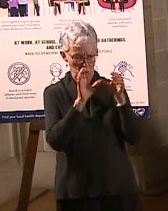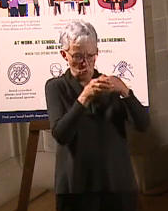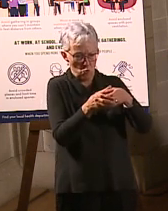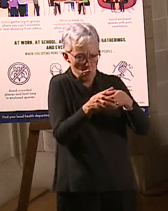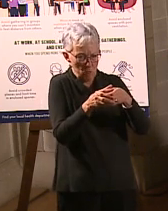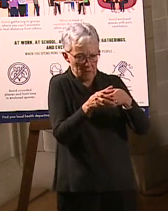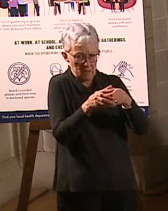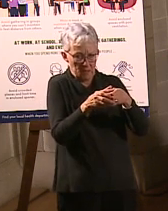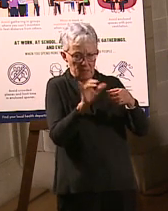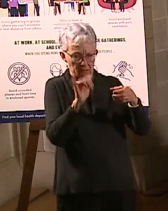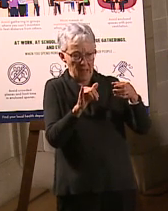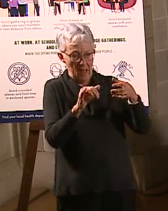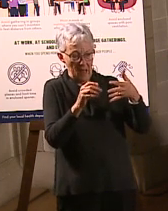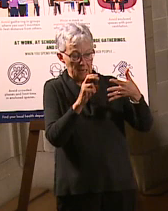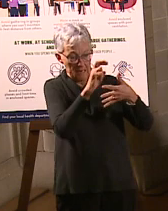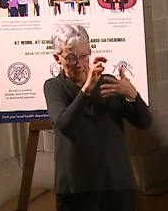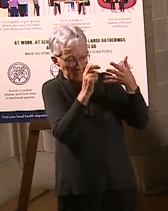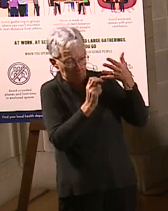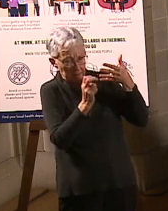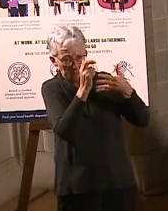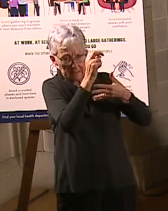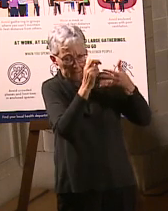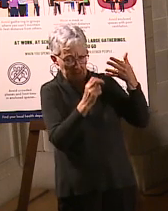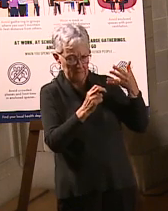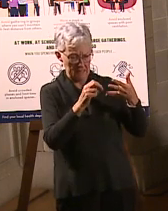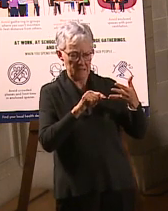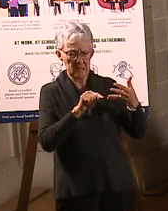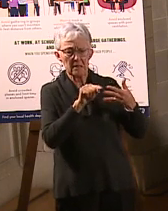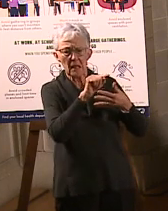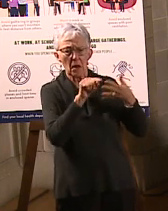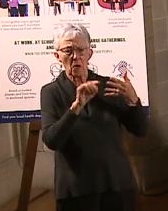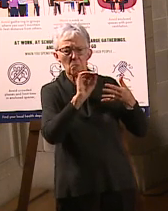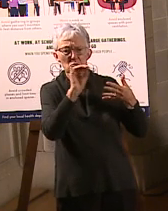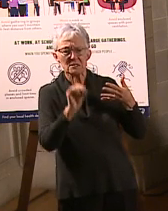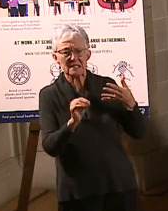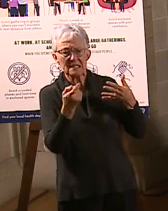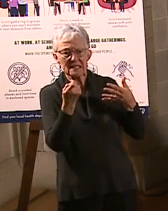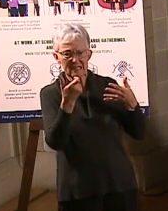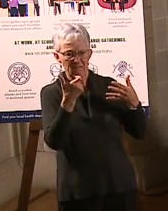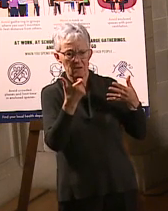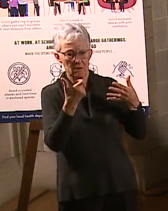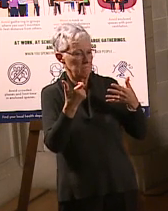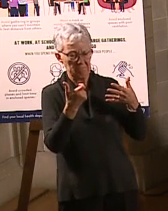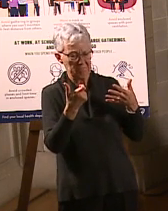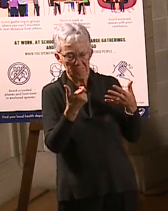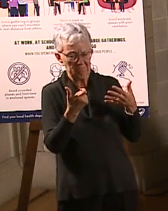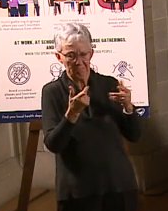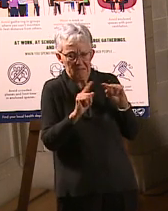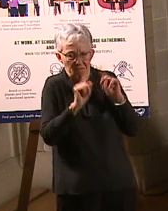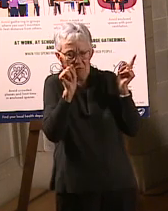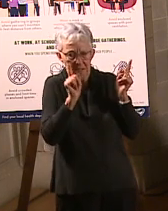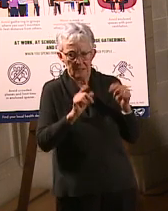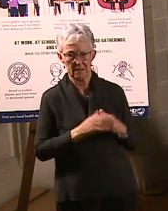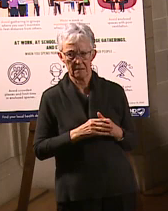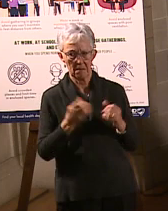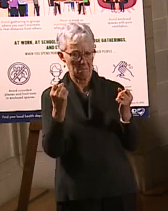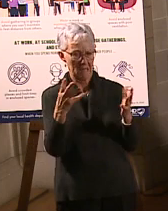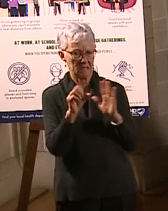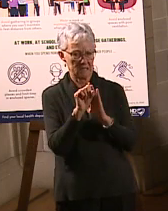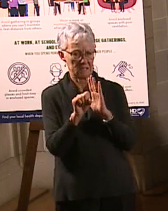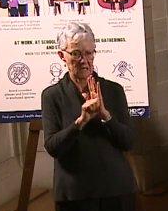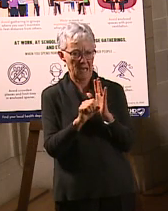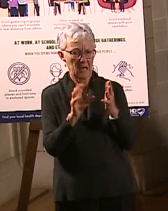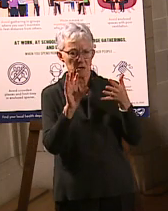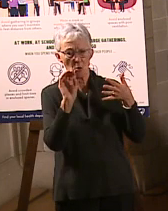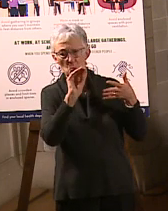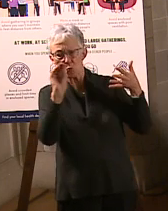different states around the percentage of getting it out. So I think that there is going to be a little bit of volatility around that, because a lot of the states are in the same area. But I think that